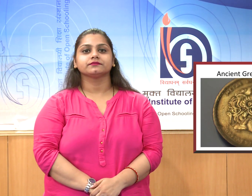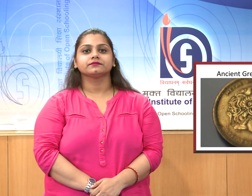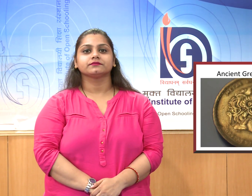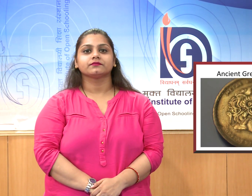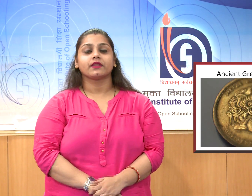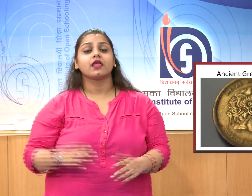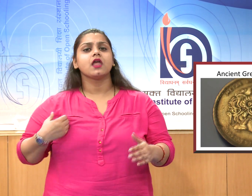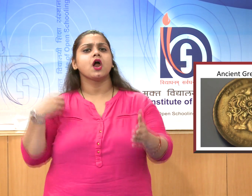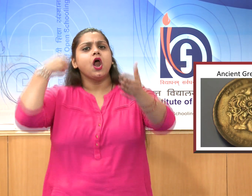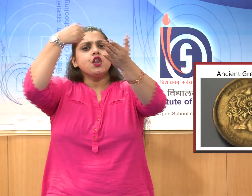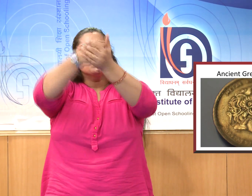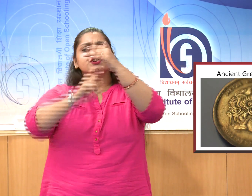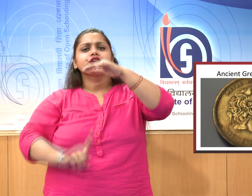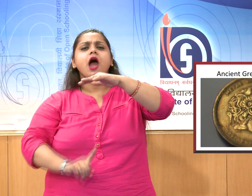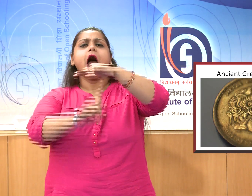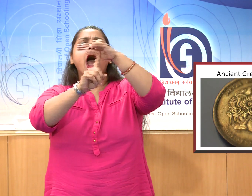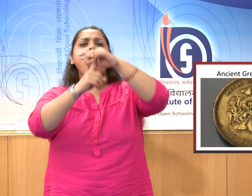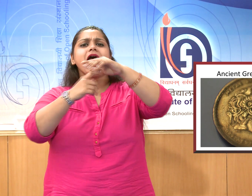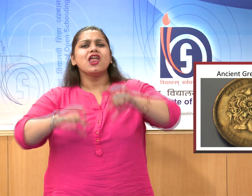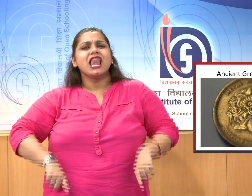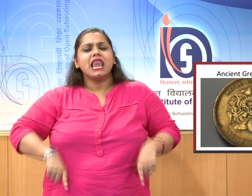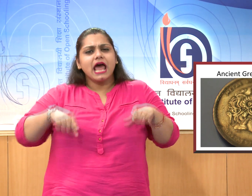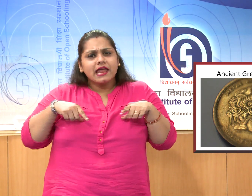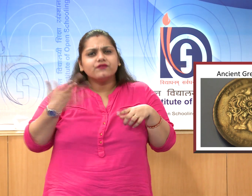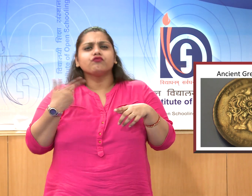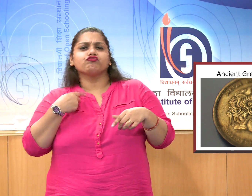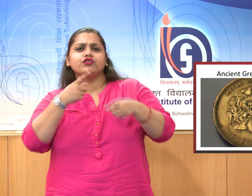reached very high standards of economic